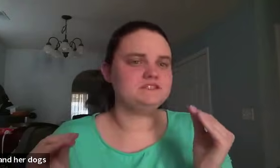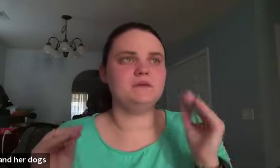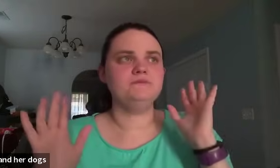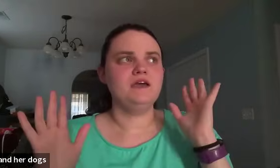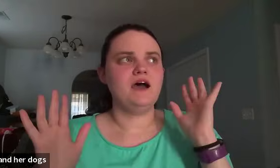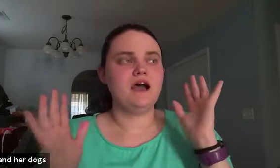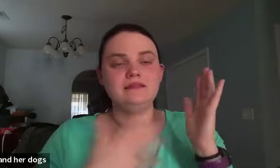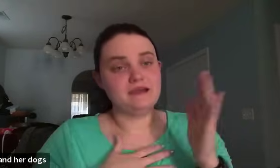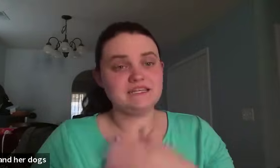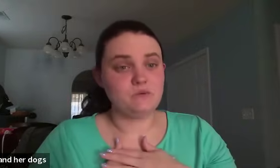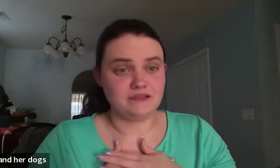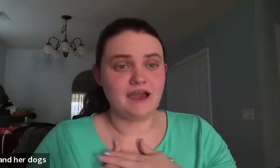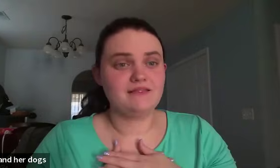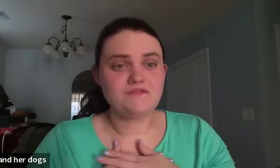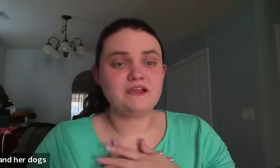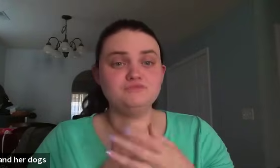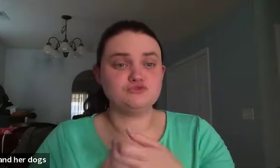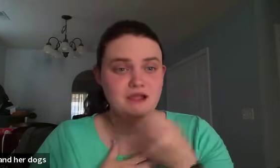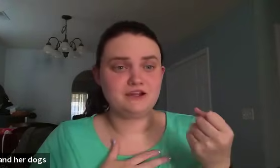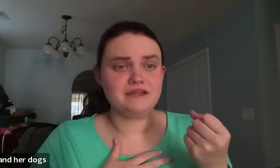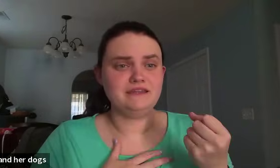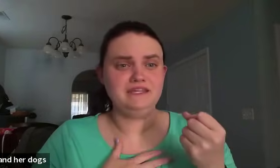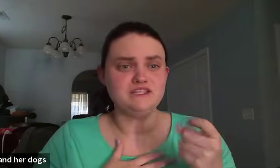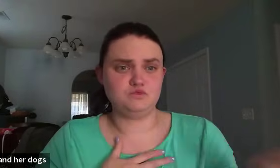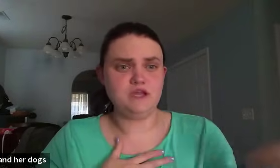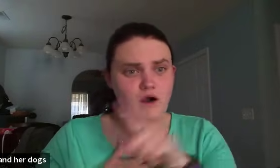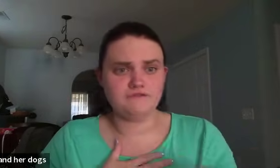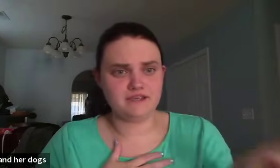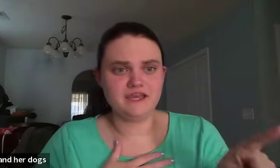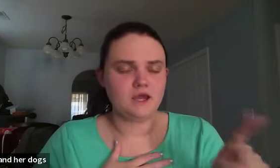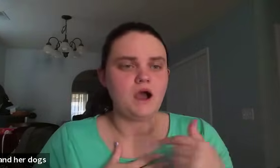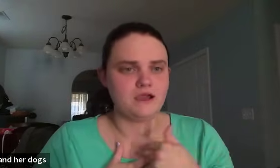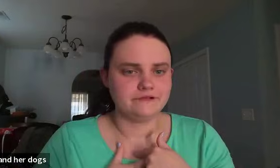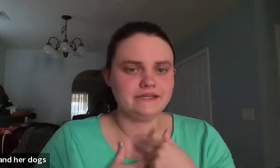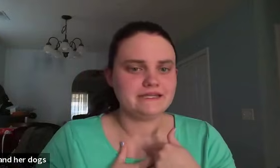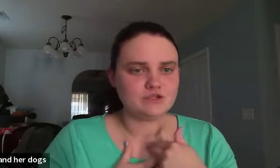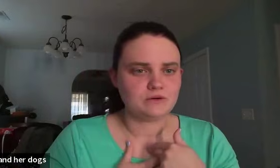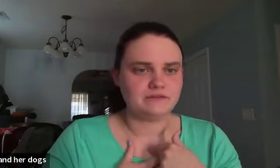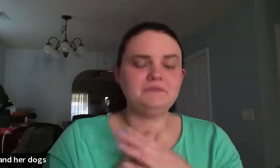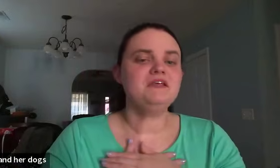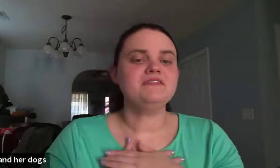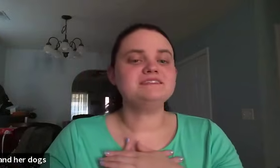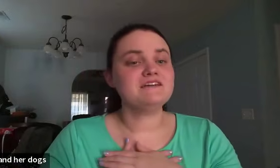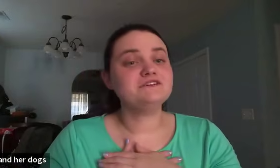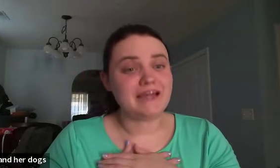time. I say we. I love like I'm dragging y'all in, like, yes, we all forget. No, I forget. It's totally me. The sign for